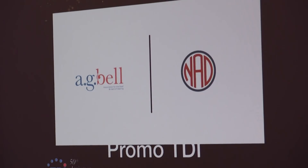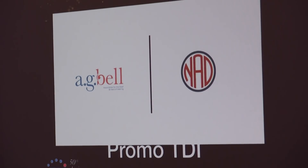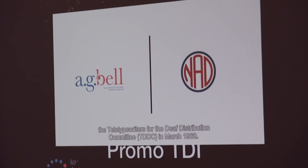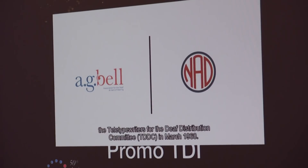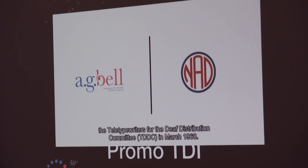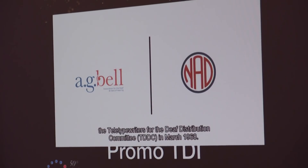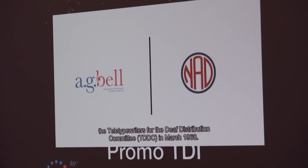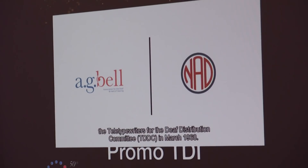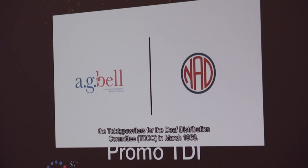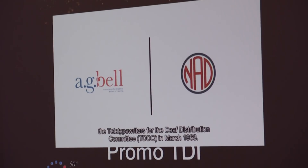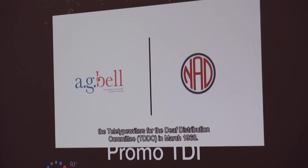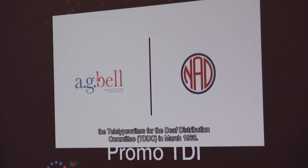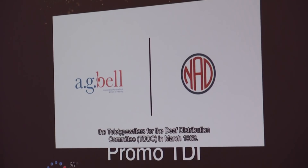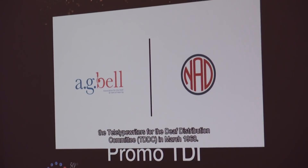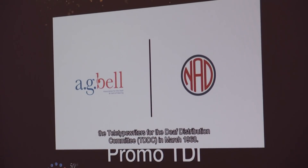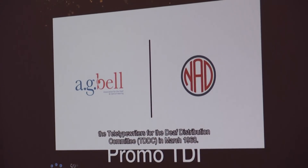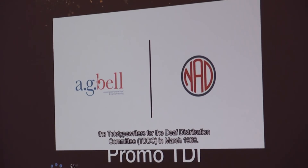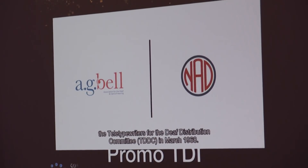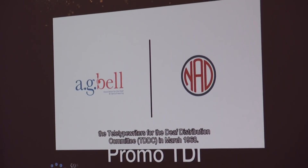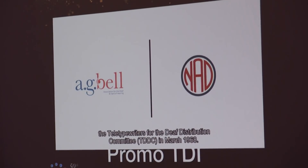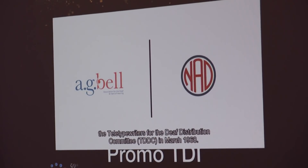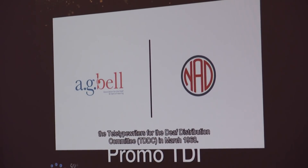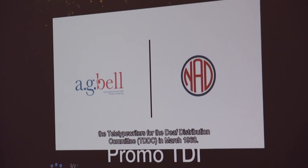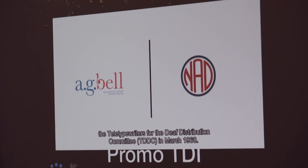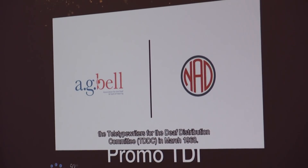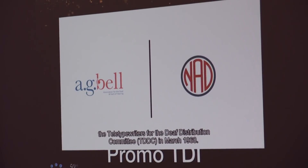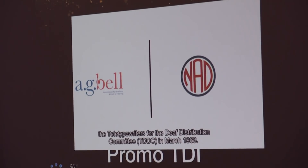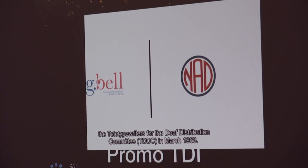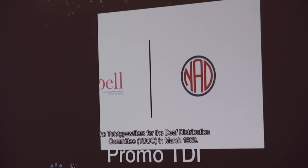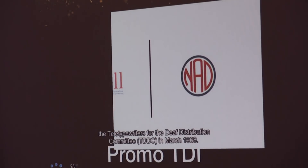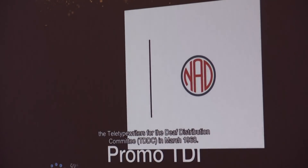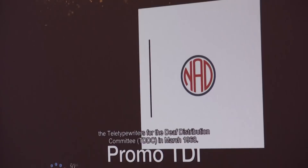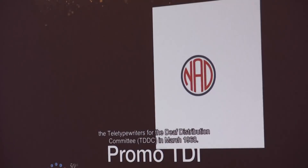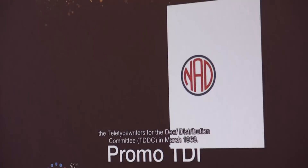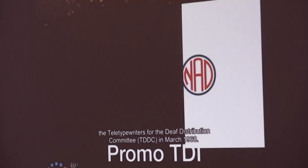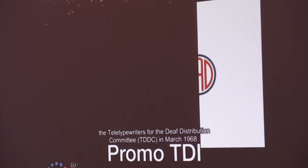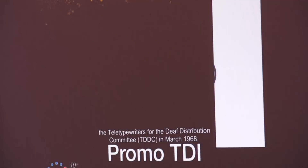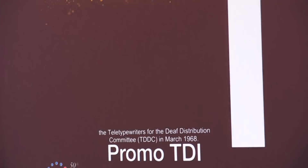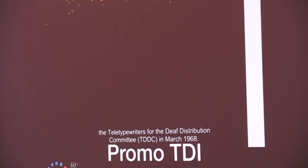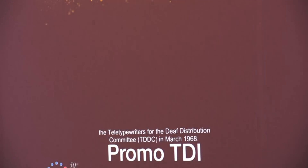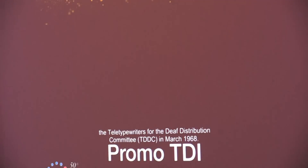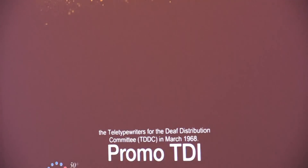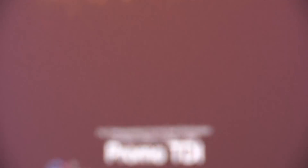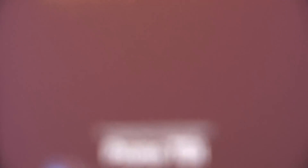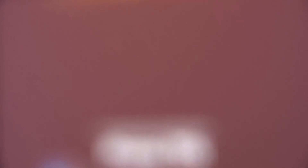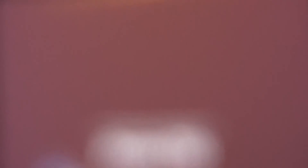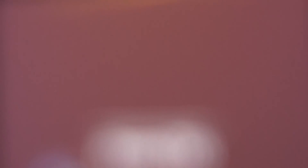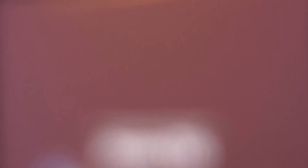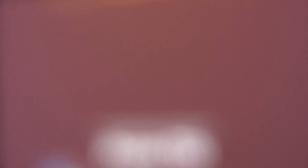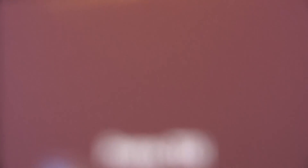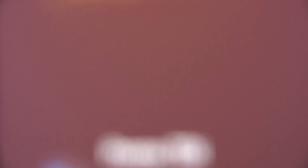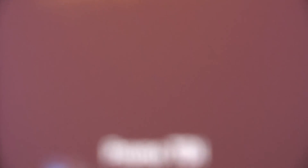the Teletypewriters for the Deaf Distribution Committee, TDDC, in March 1968.